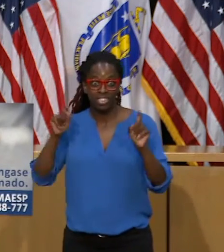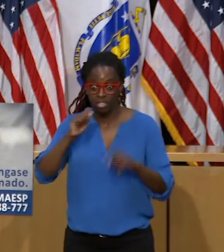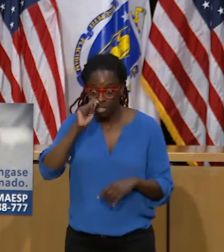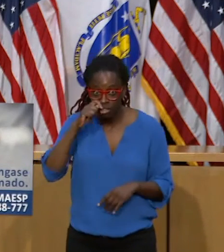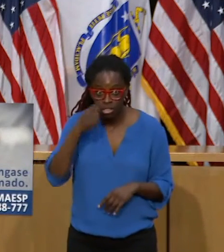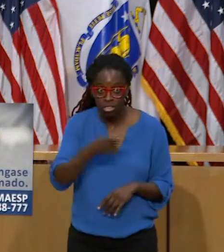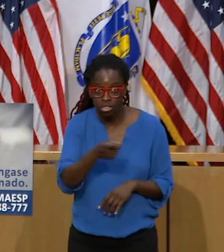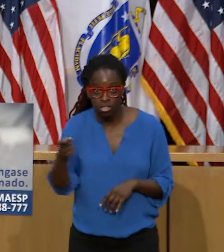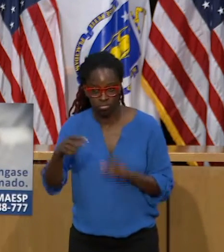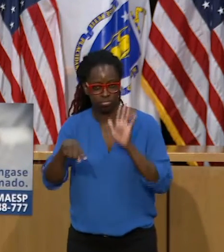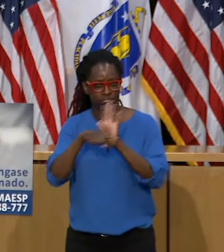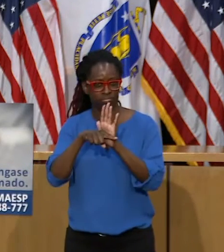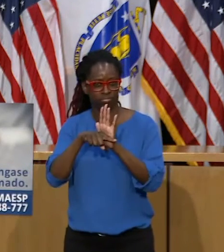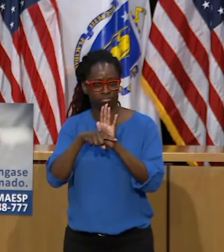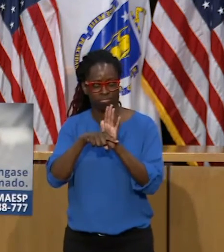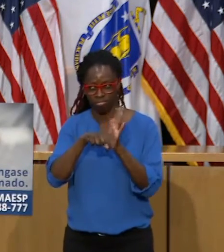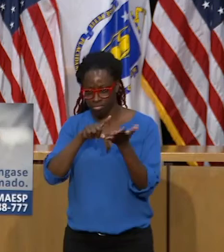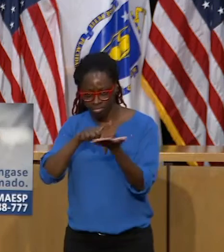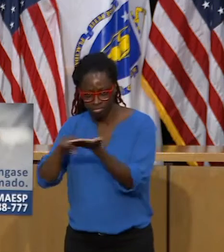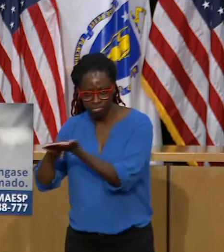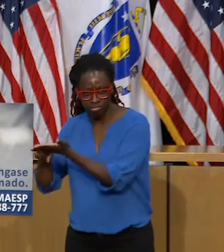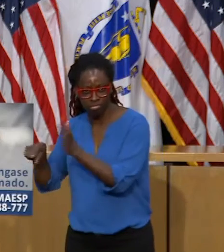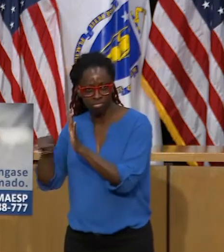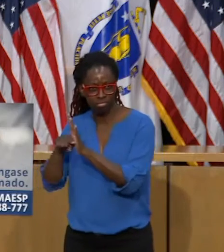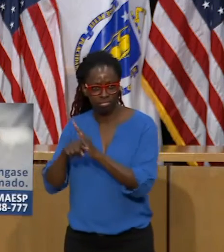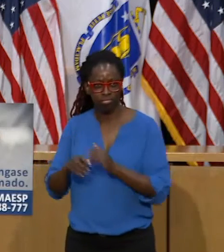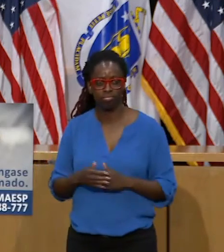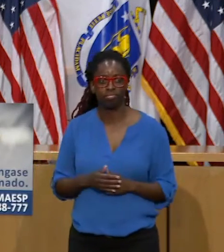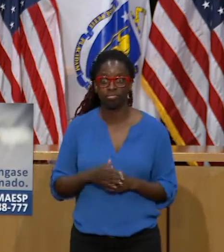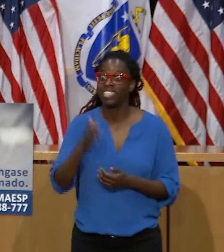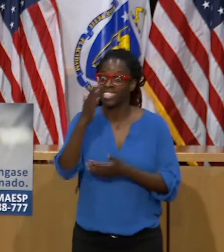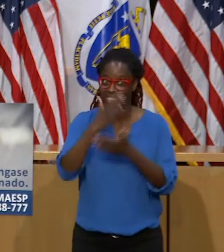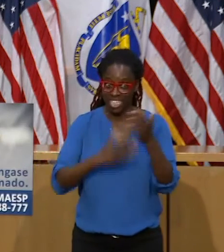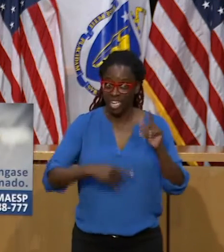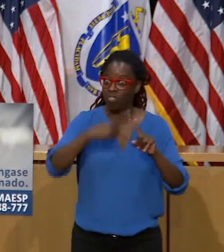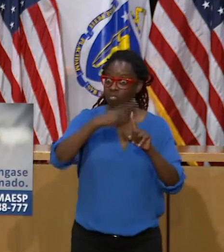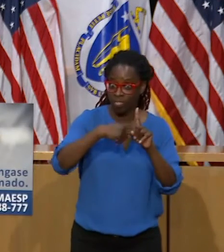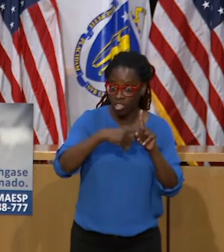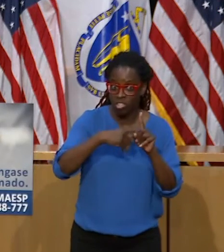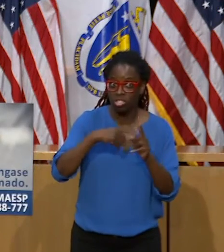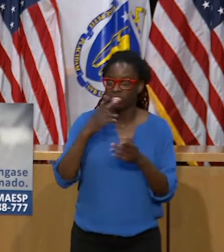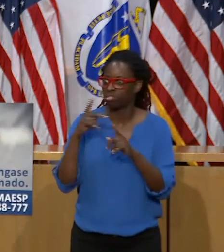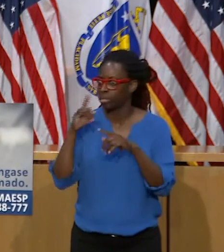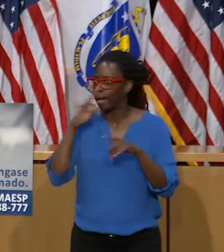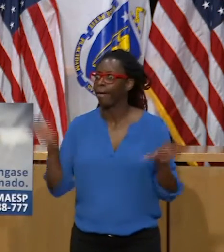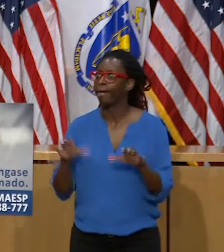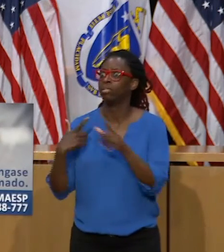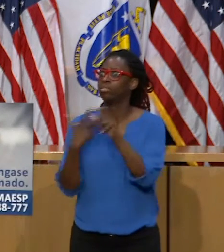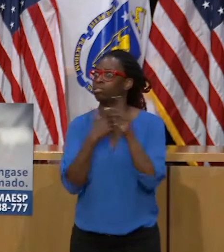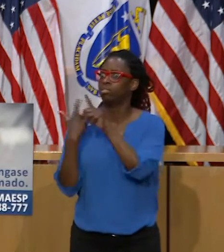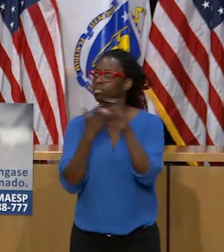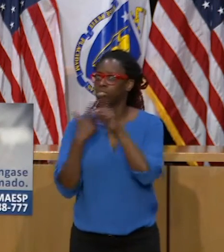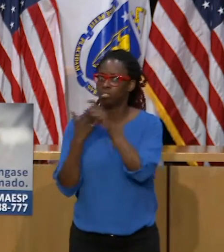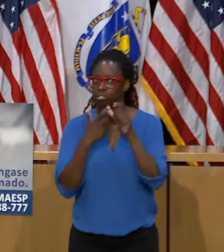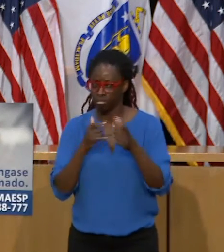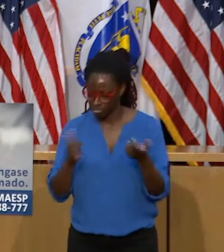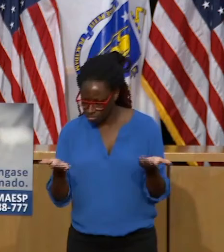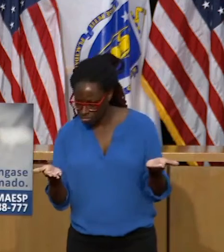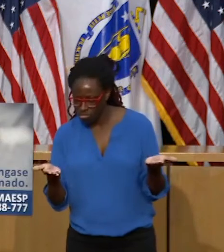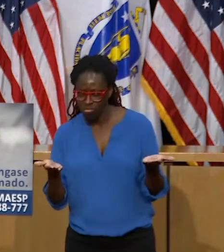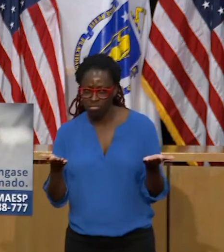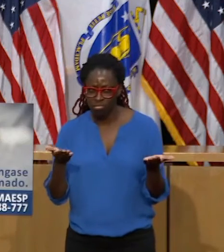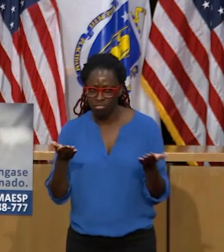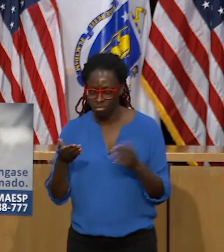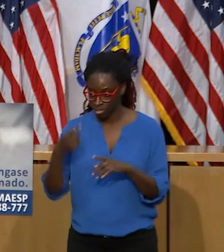kids will have a temperature because they've been running around in the schoolyard before they went in, or just engaging